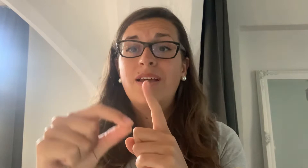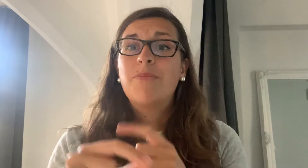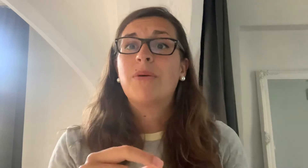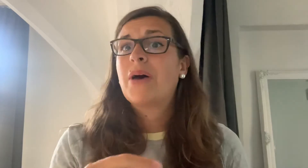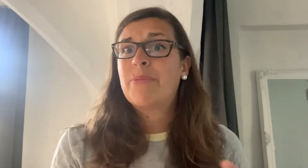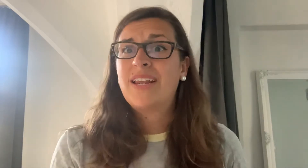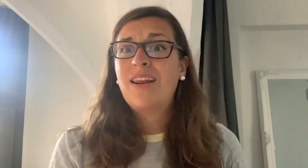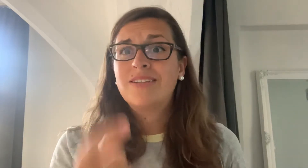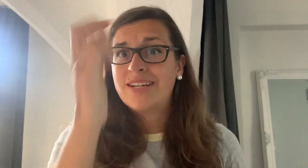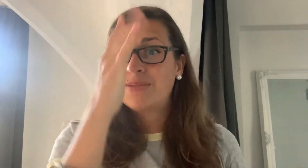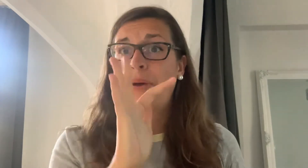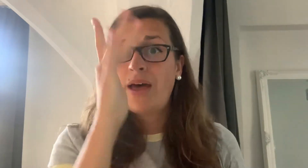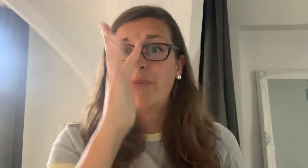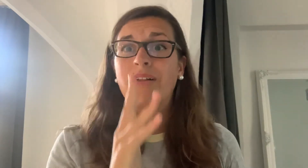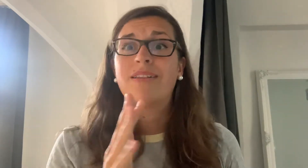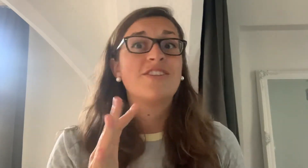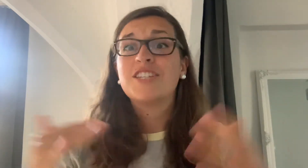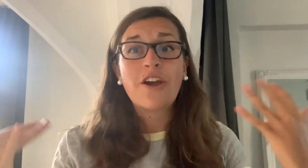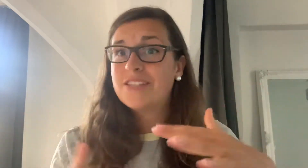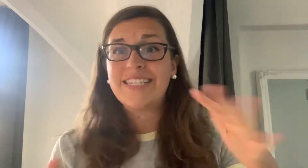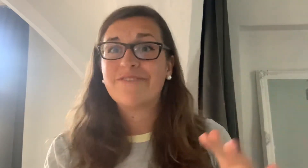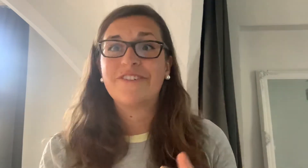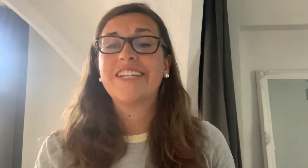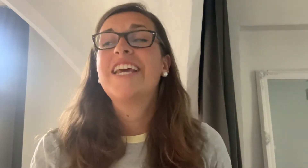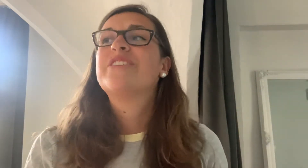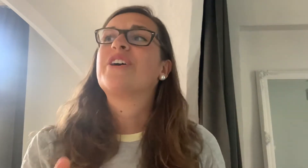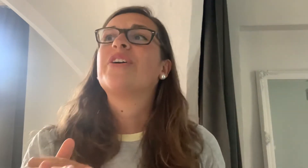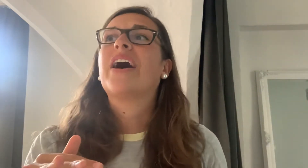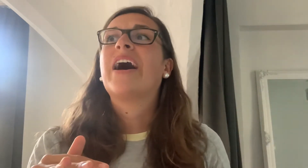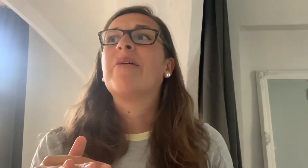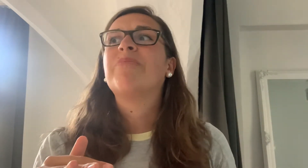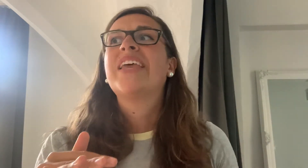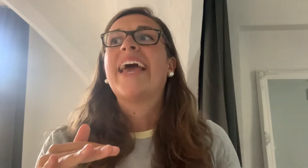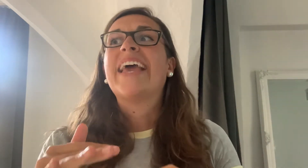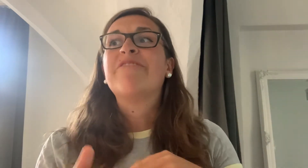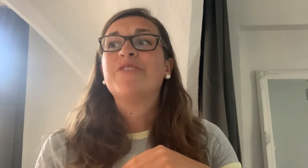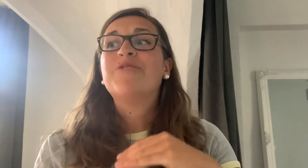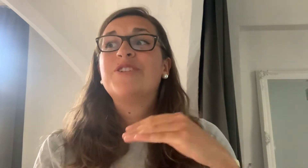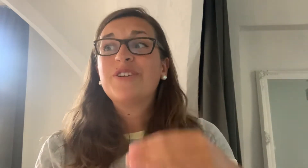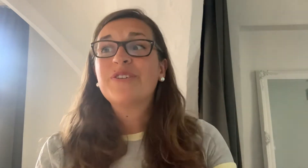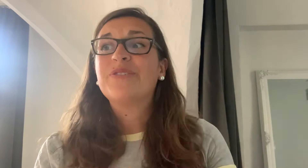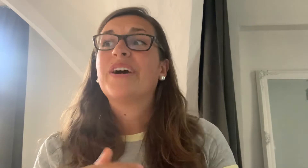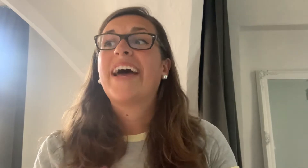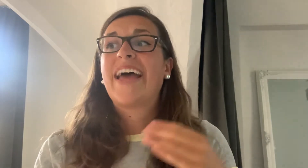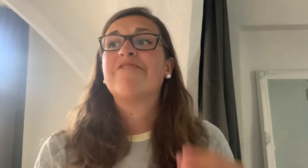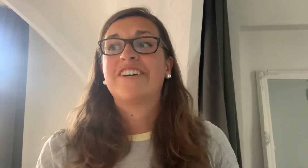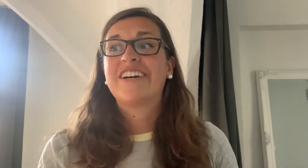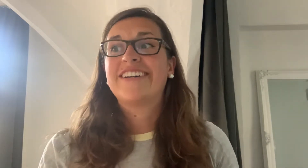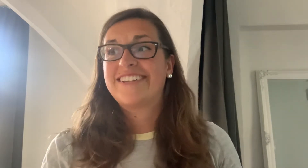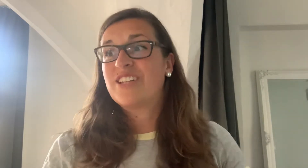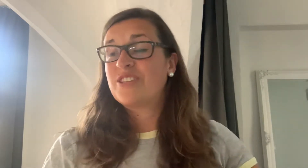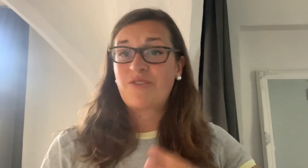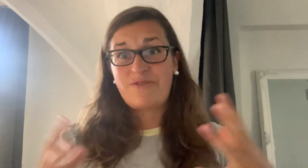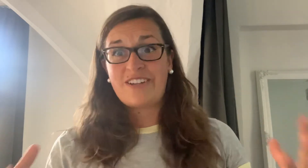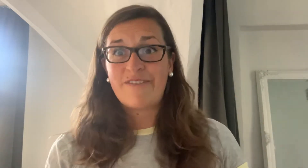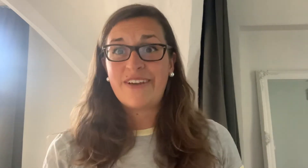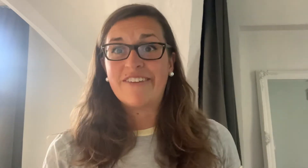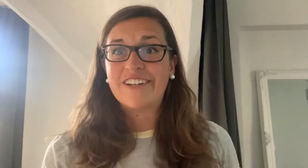but purple in London is purple. So they're totally different. So if you do ever sort of start feeling really good